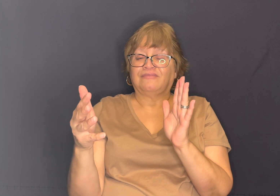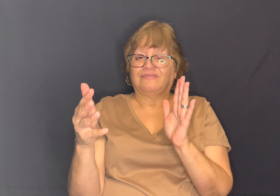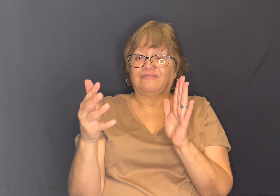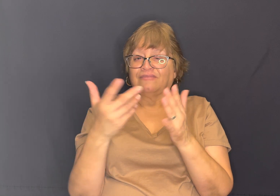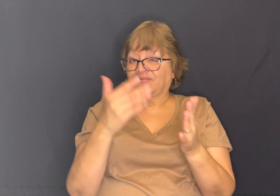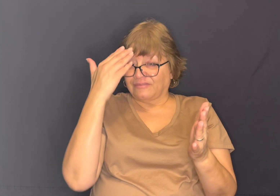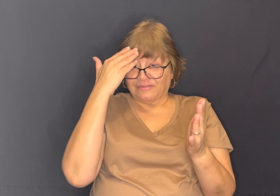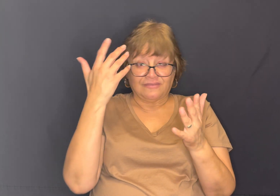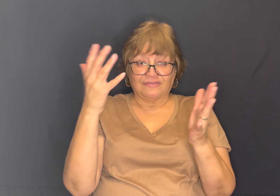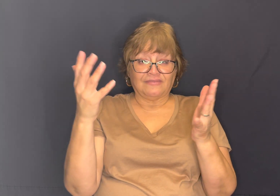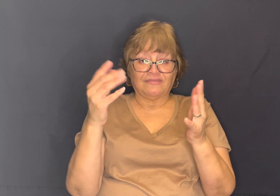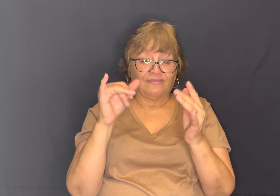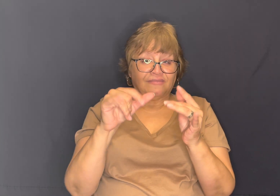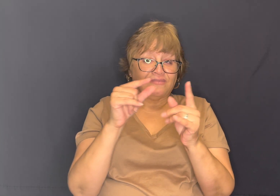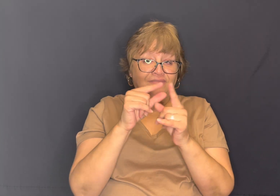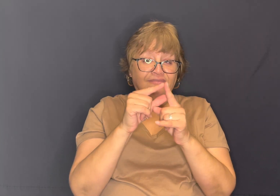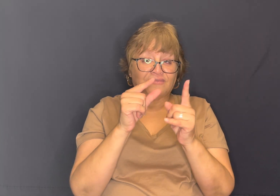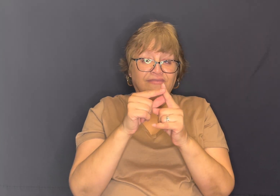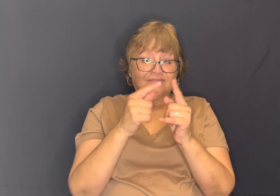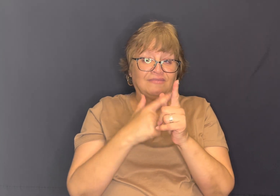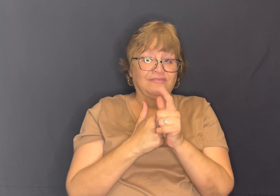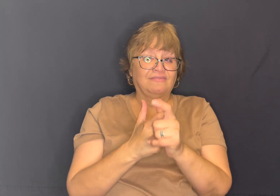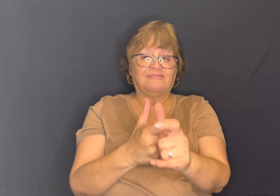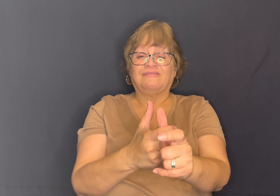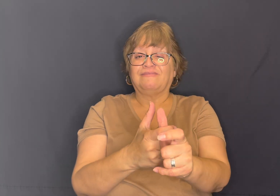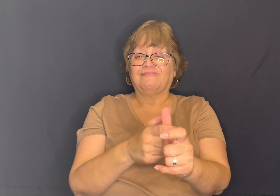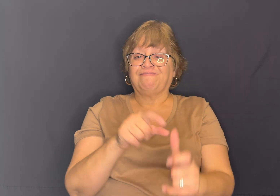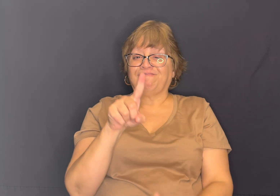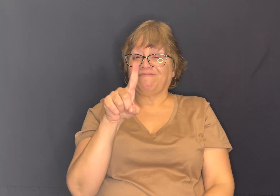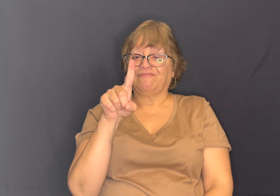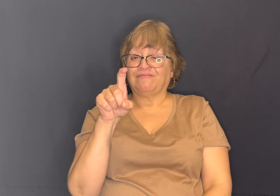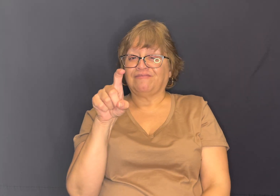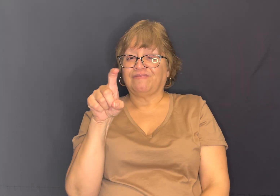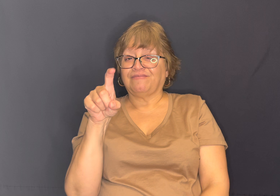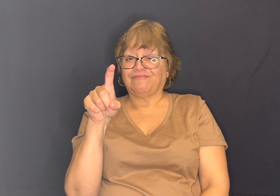5. Anybody know that word?